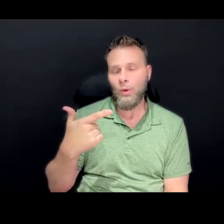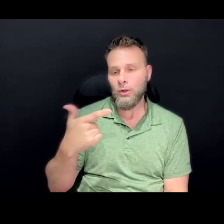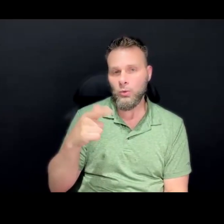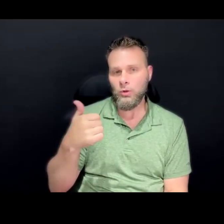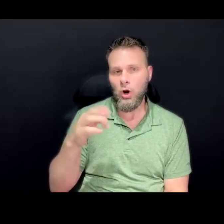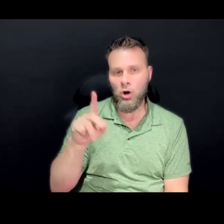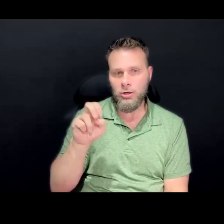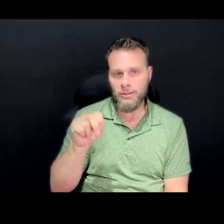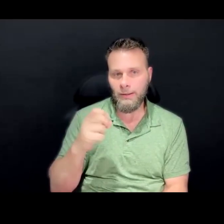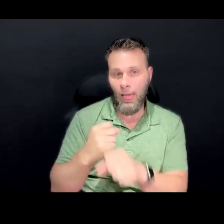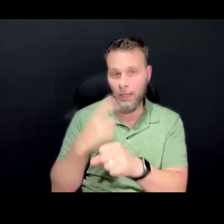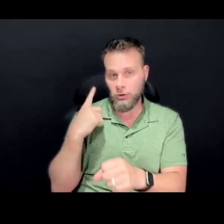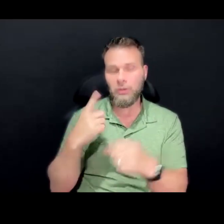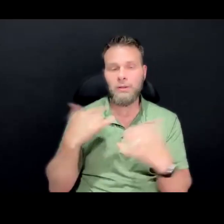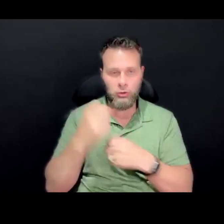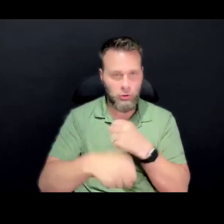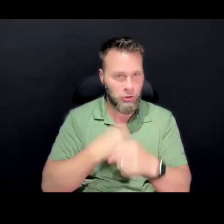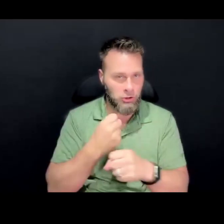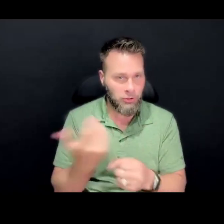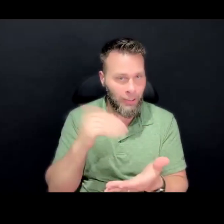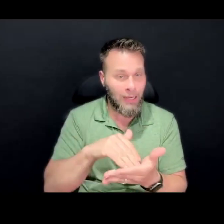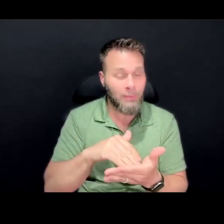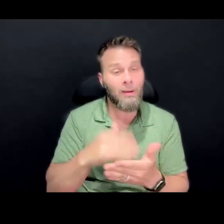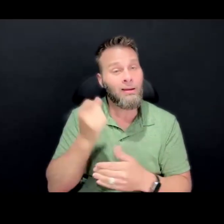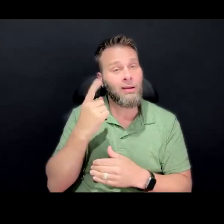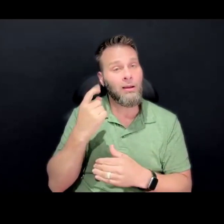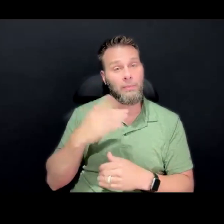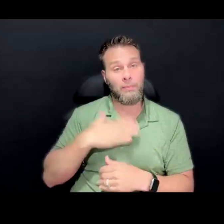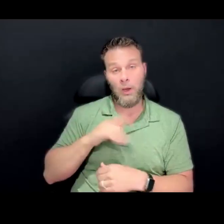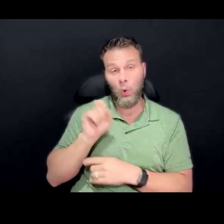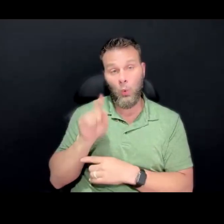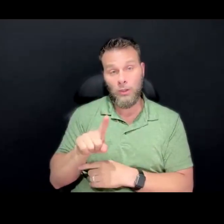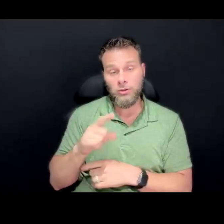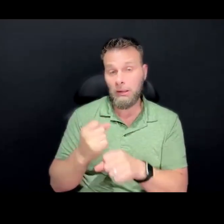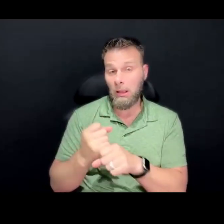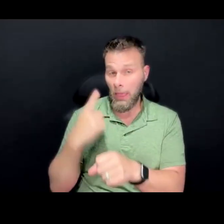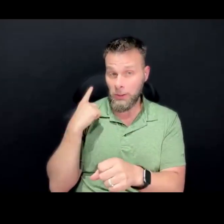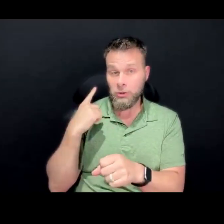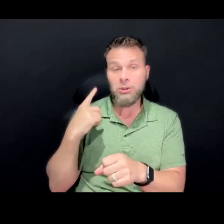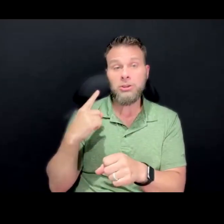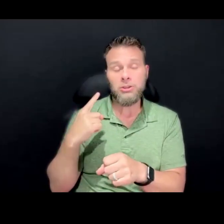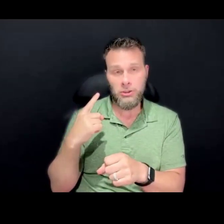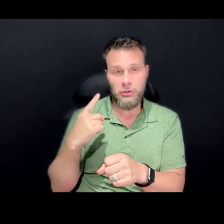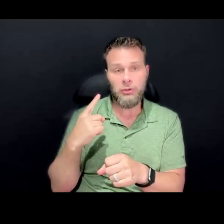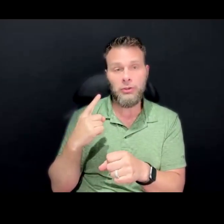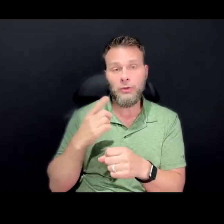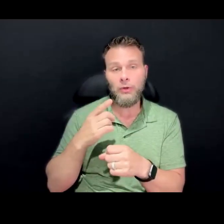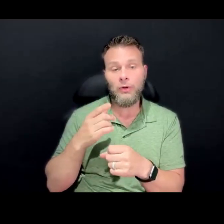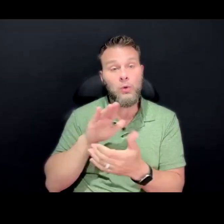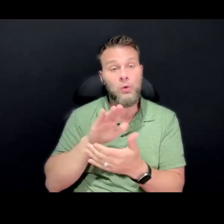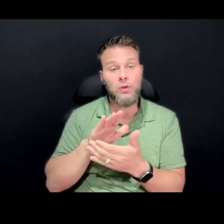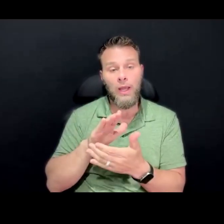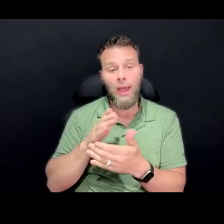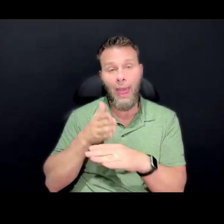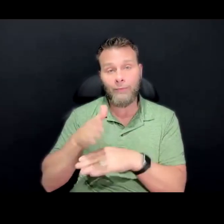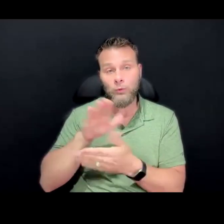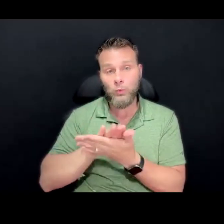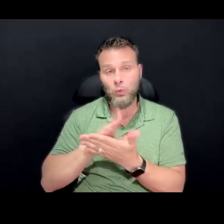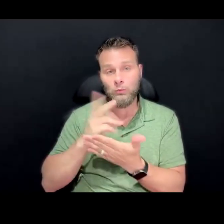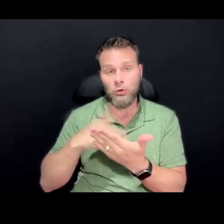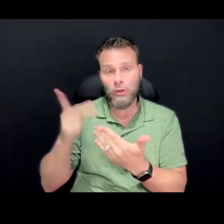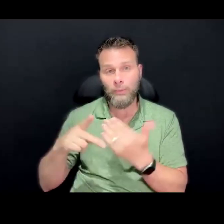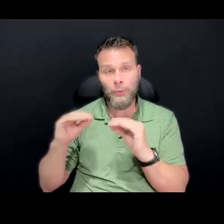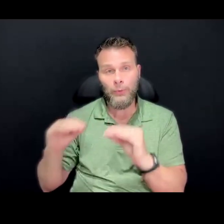My question, they don't have after school program. They had like last year, like finally they, teacher arranged